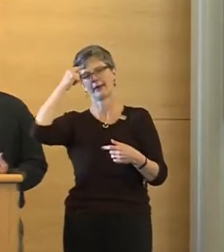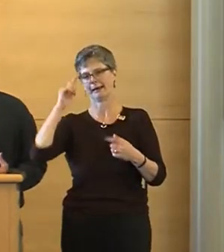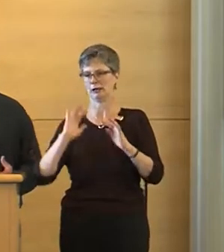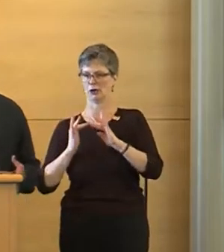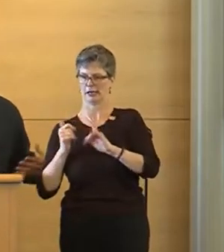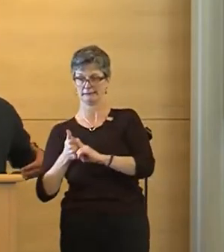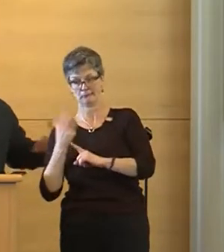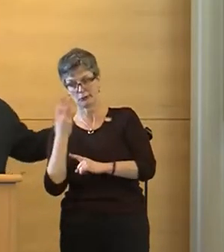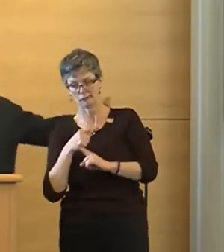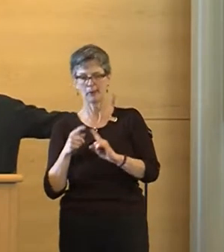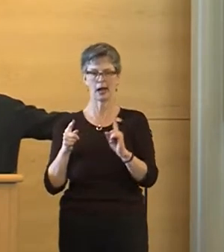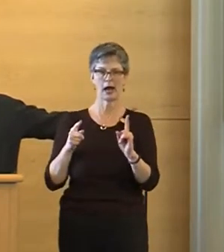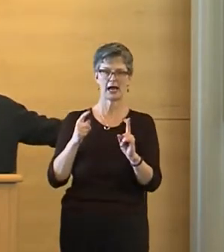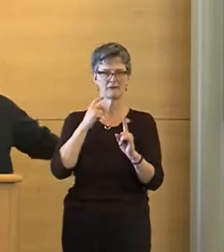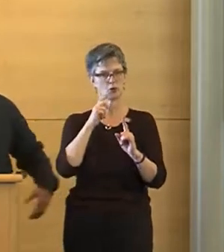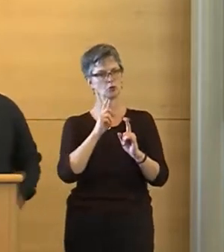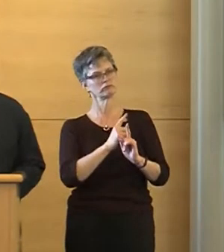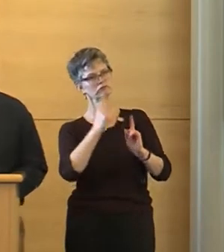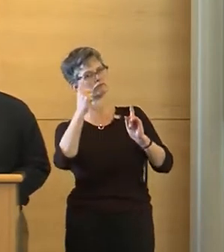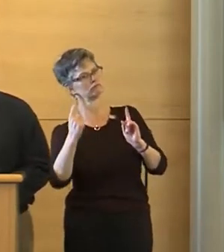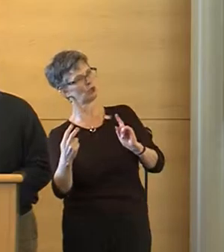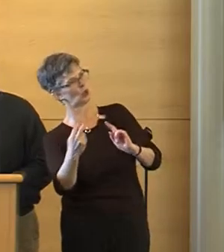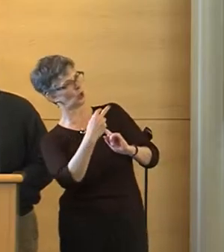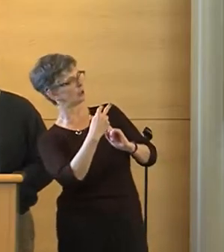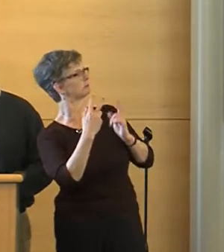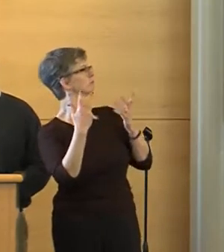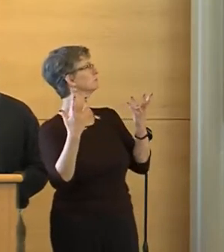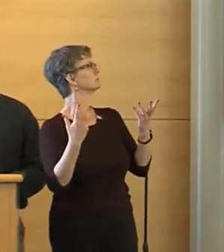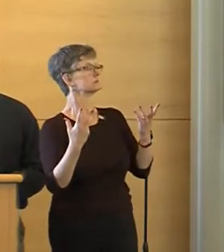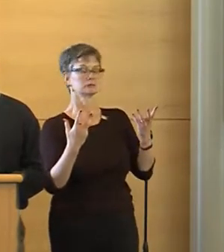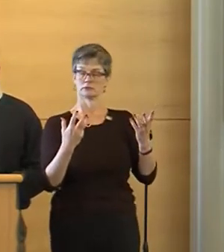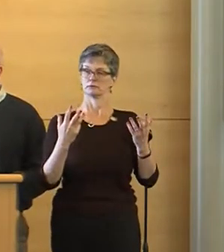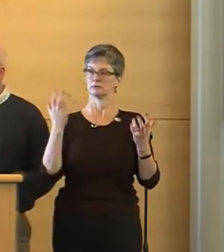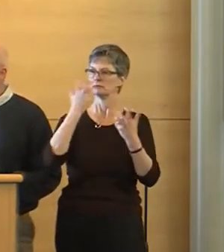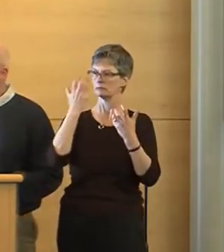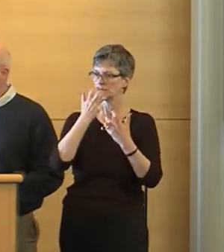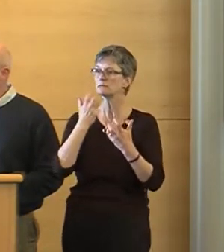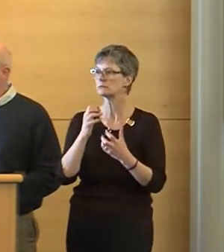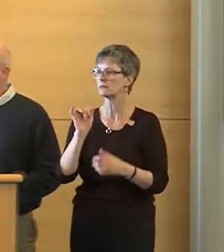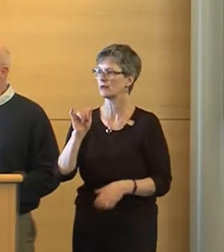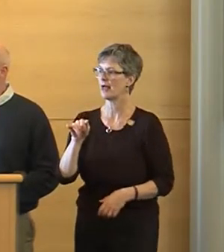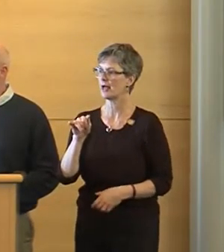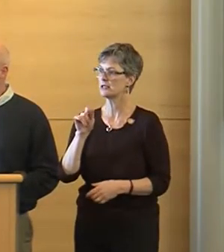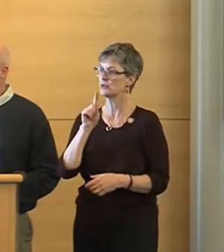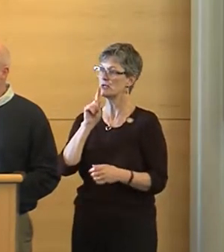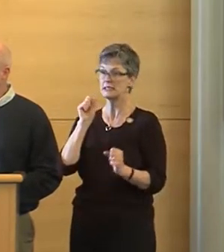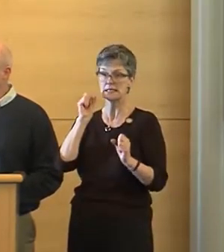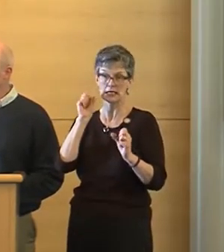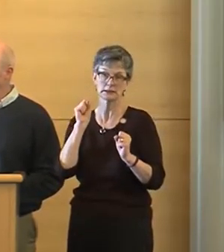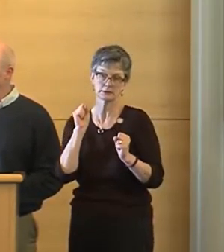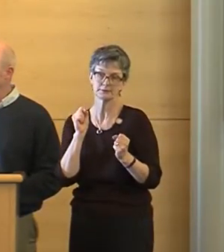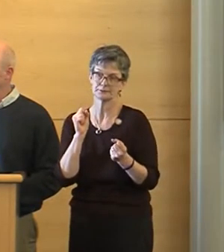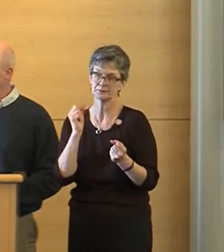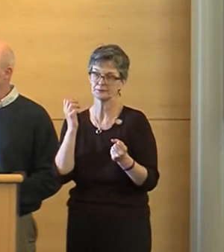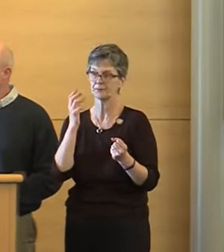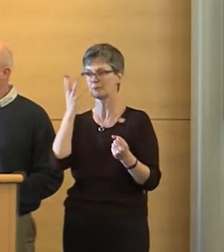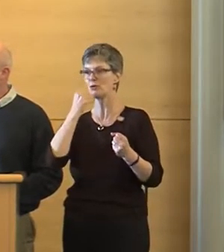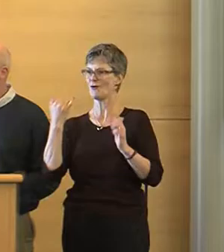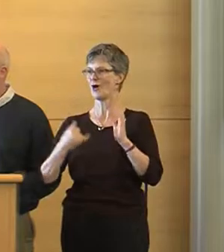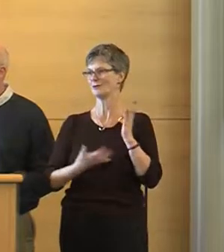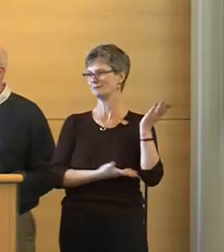to realize how incredible this is at just communicating the vastness of the internet. And really, it is kind of a beautiful